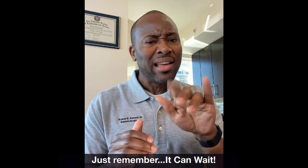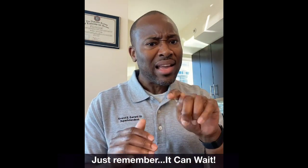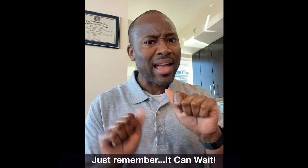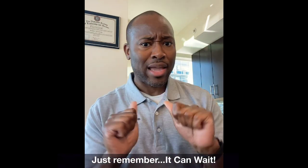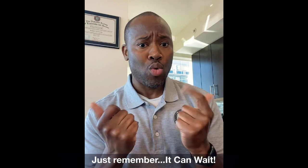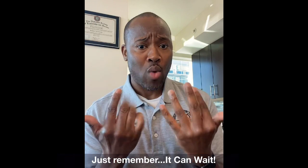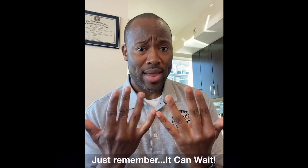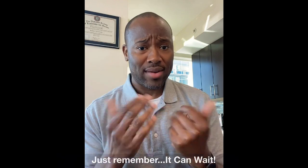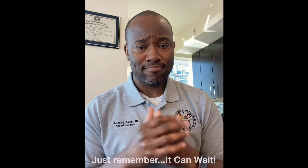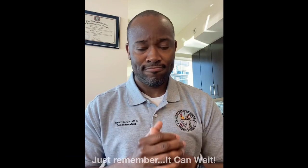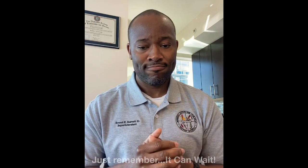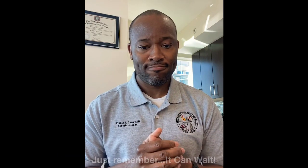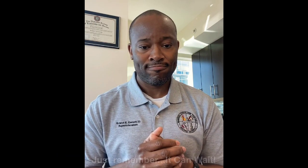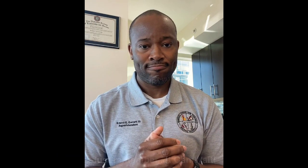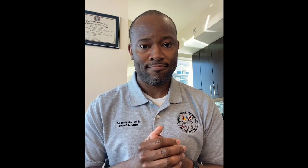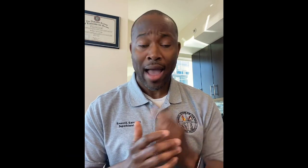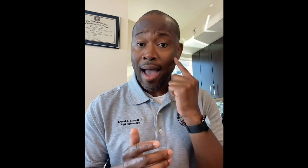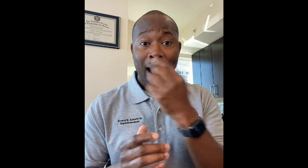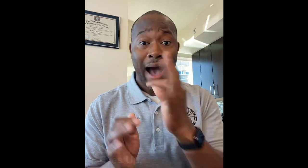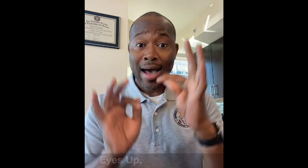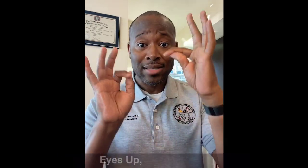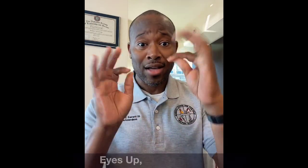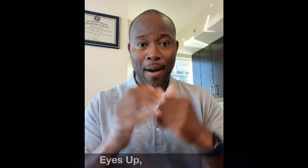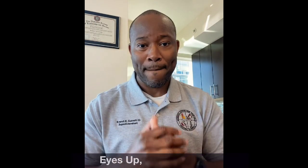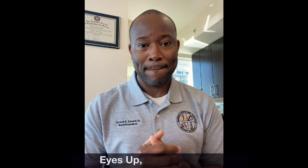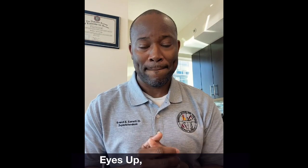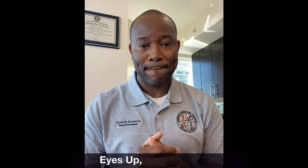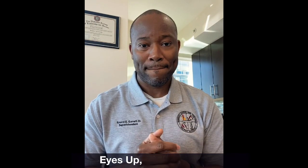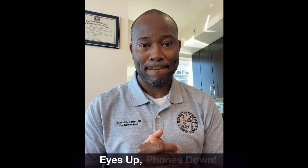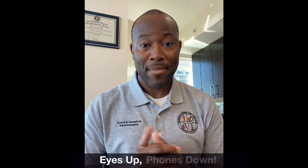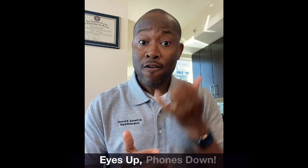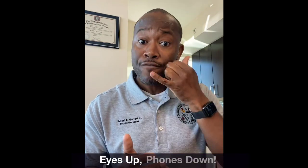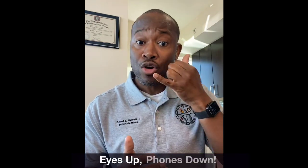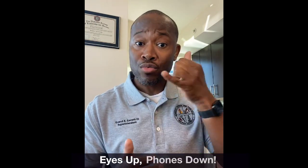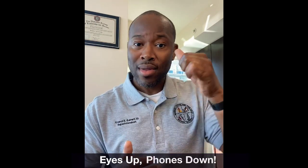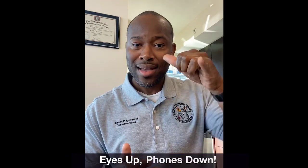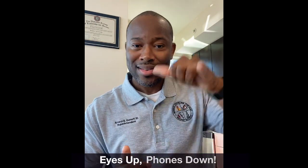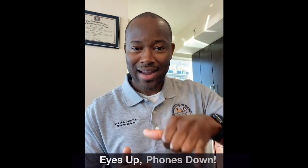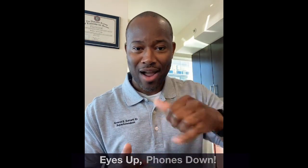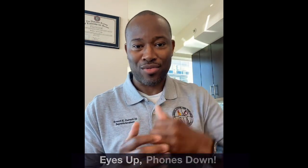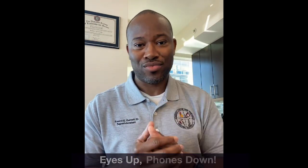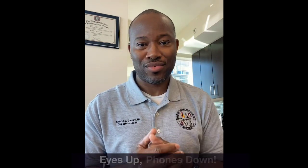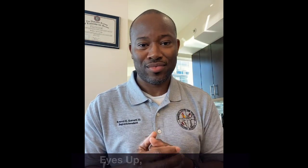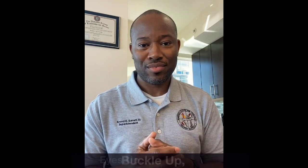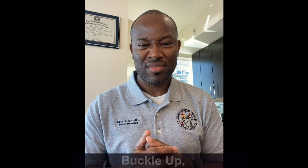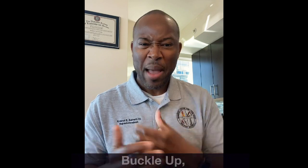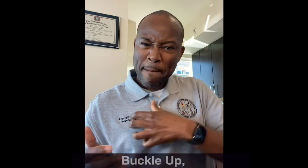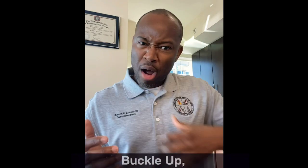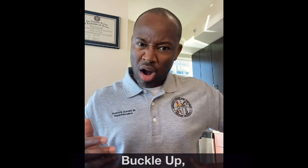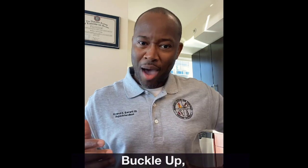it can wait. Eyes up, phone down, buckle up.